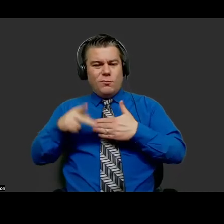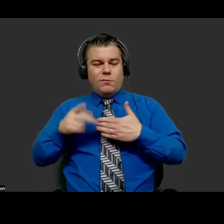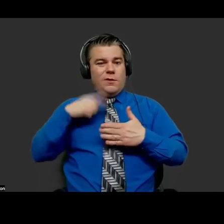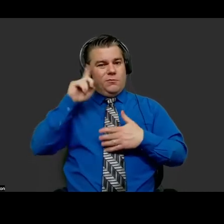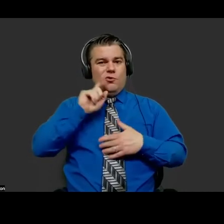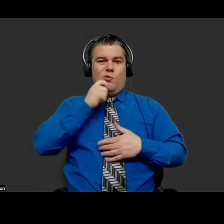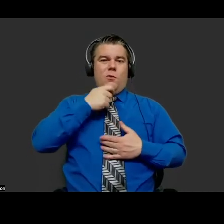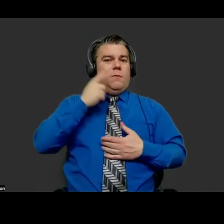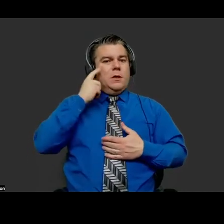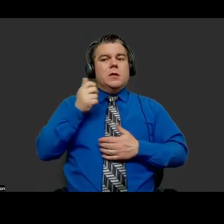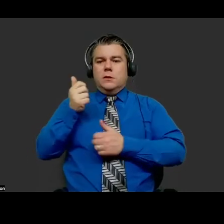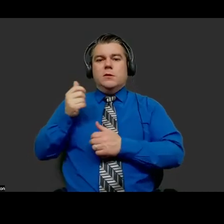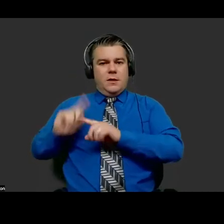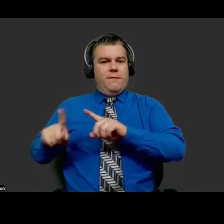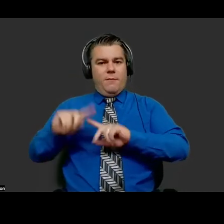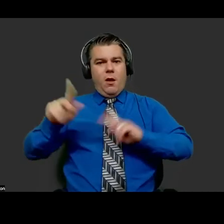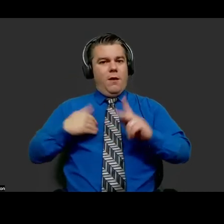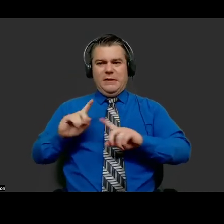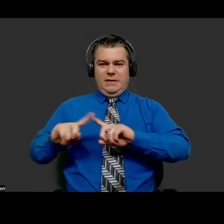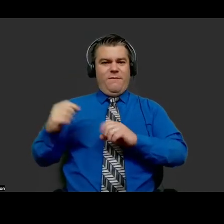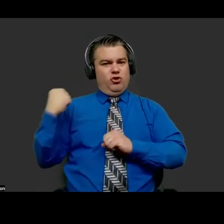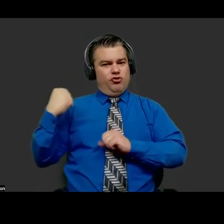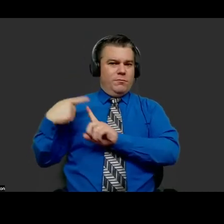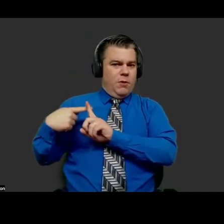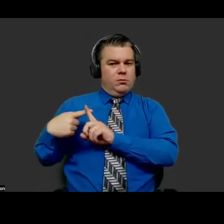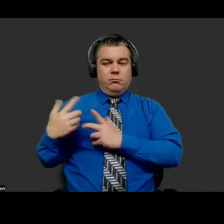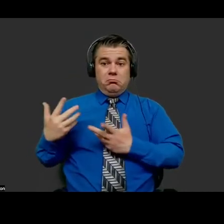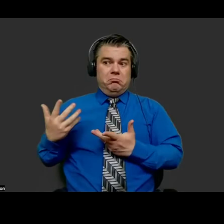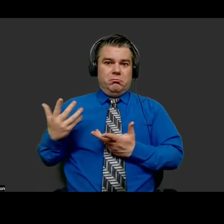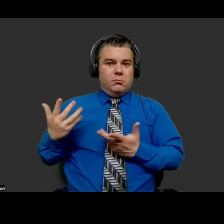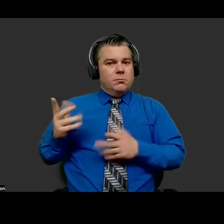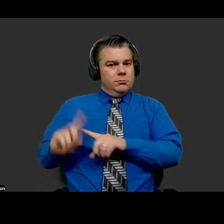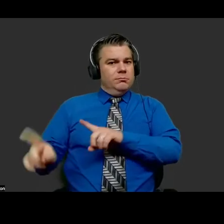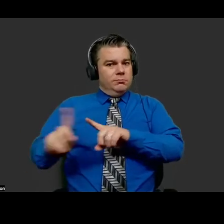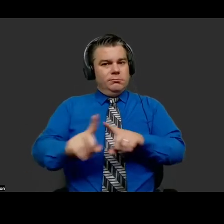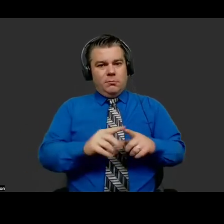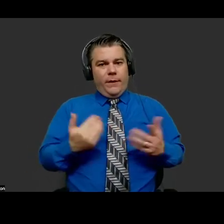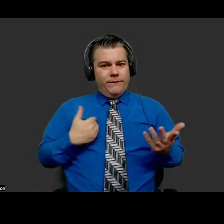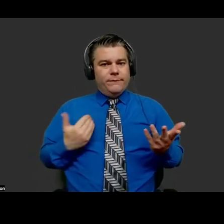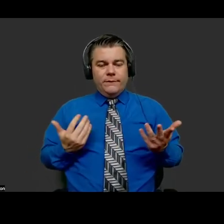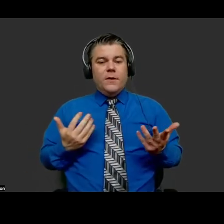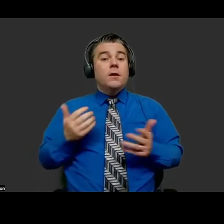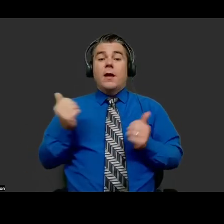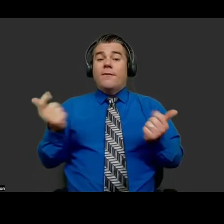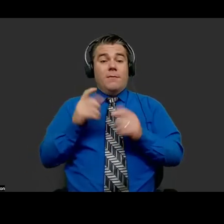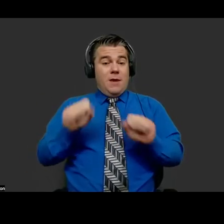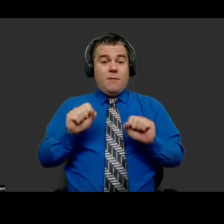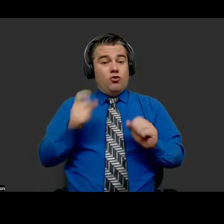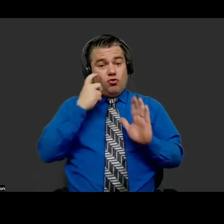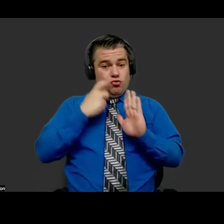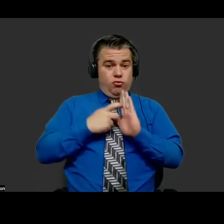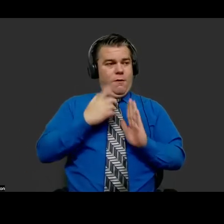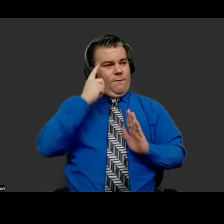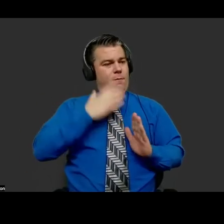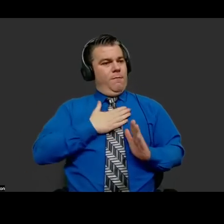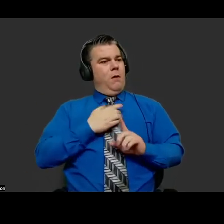everyone has different strengths, and it's everyone being able to be recognized for their strength, I